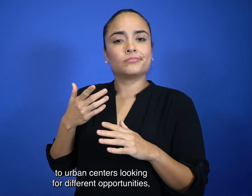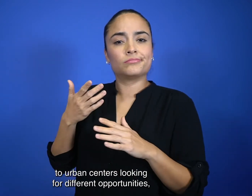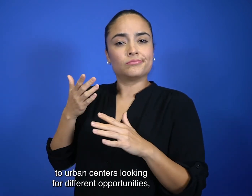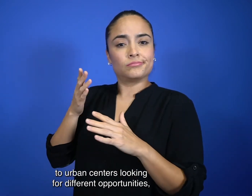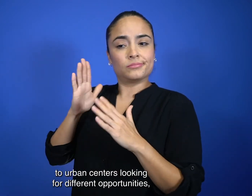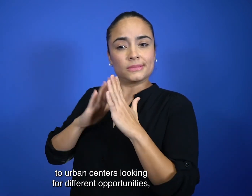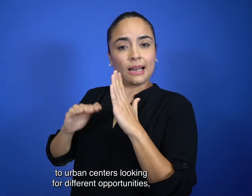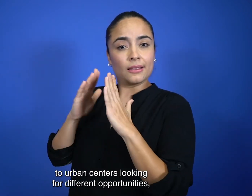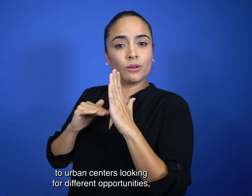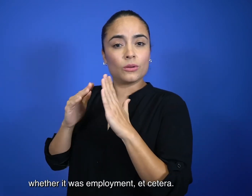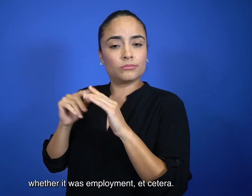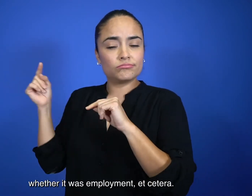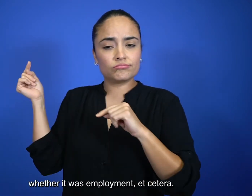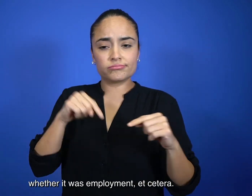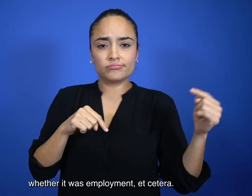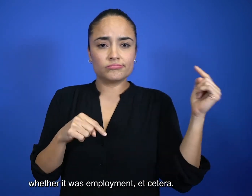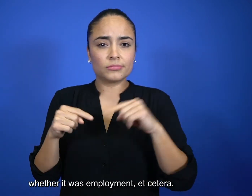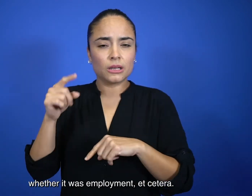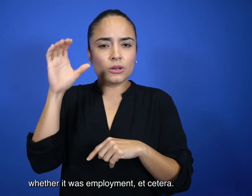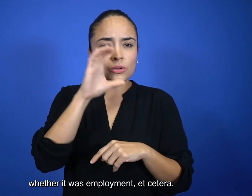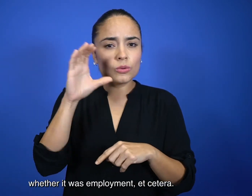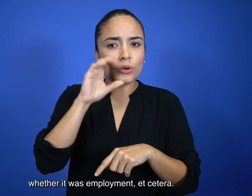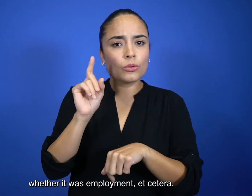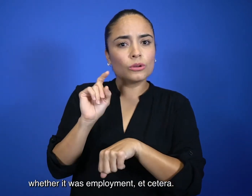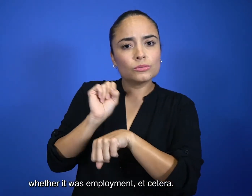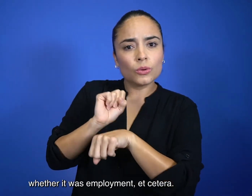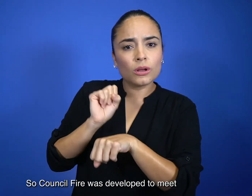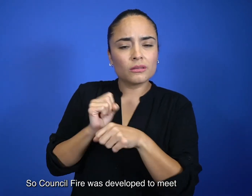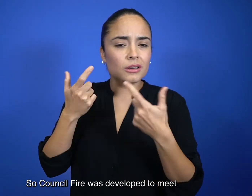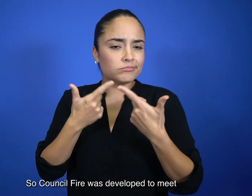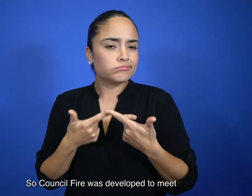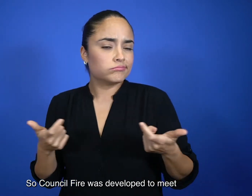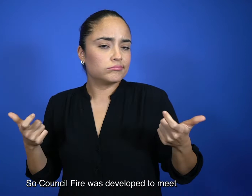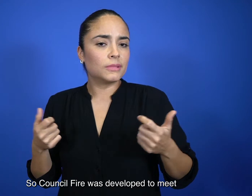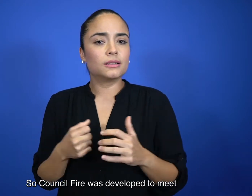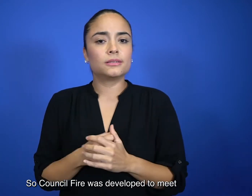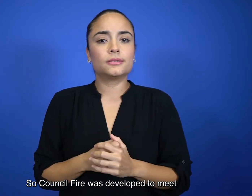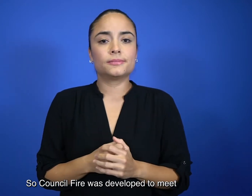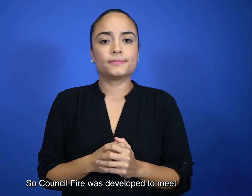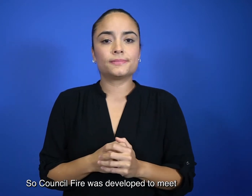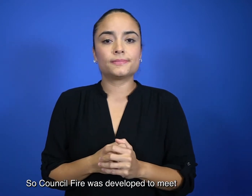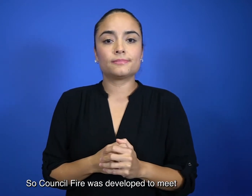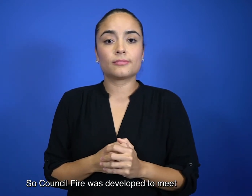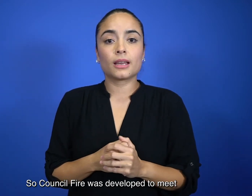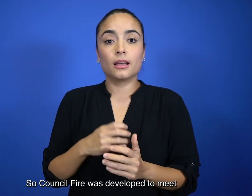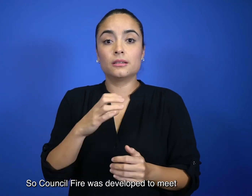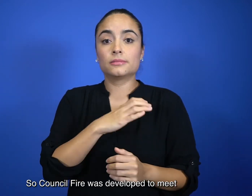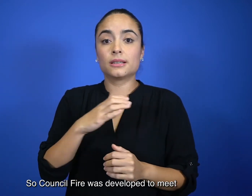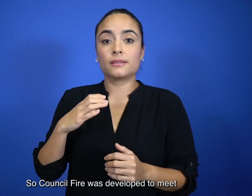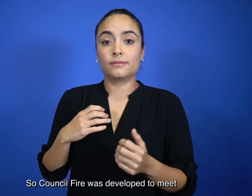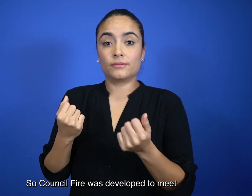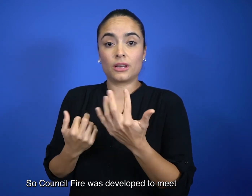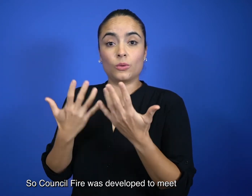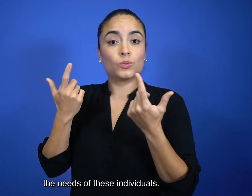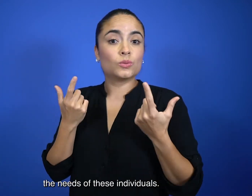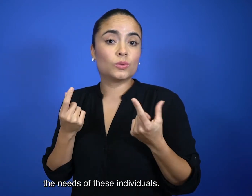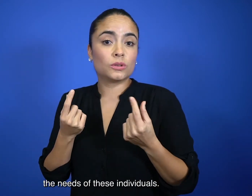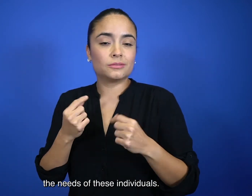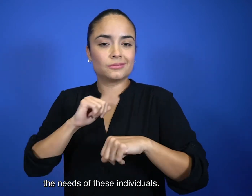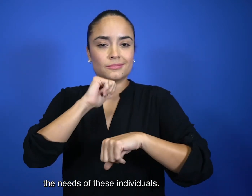different opportunities, whether it was employment, etc. So Council Fire was developed to meet the needs of these